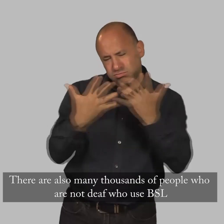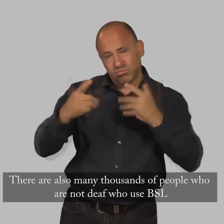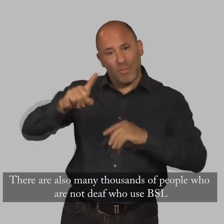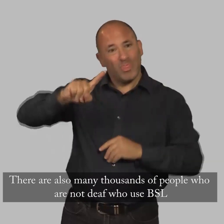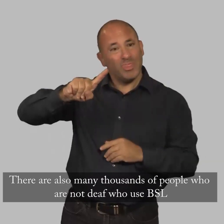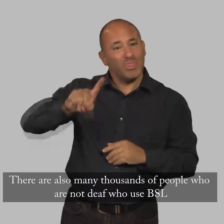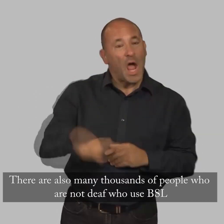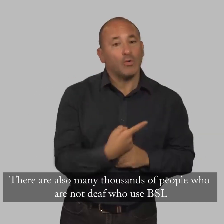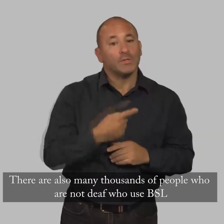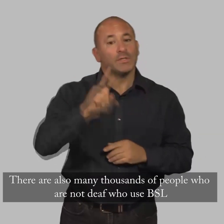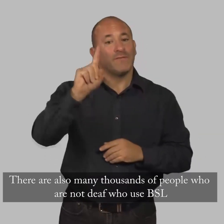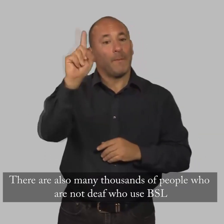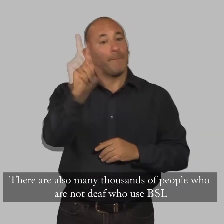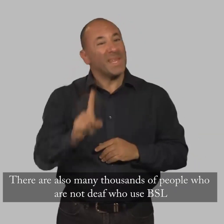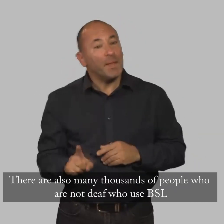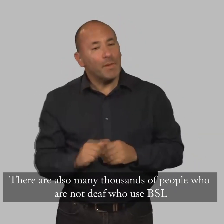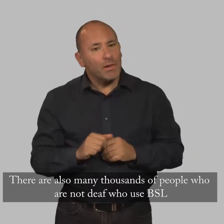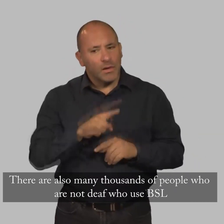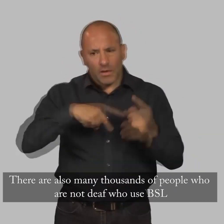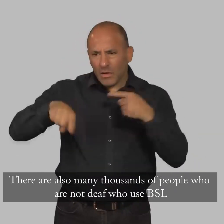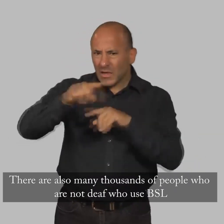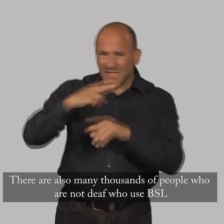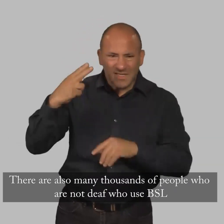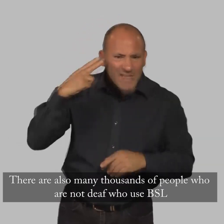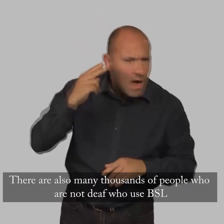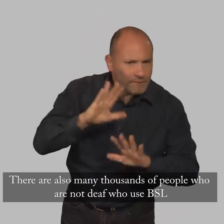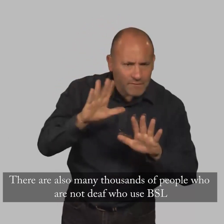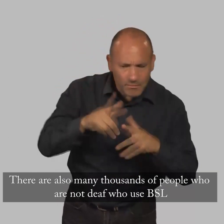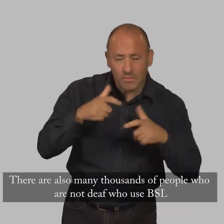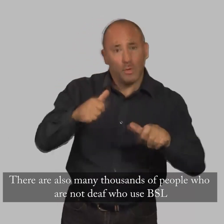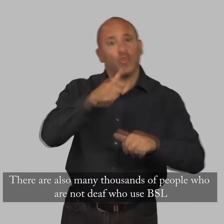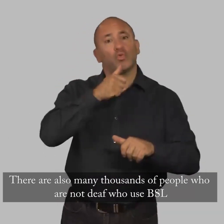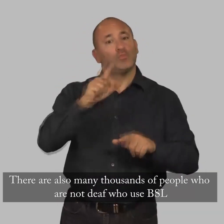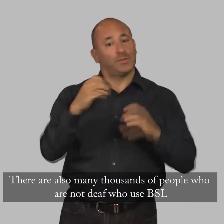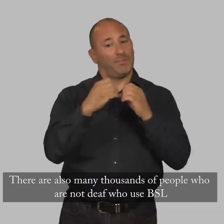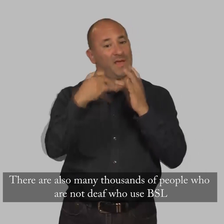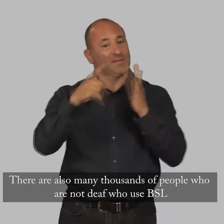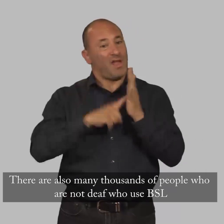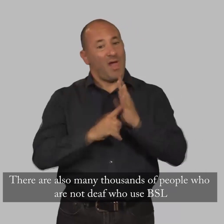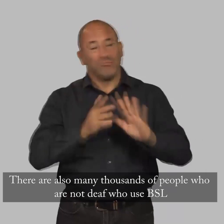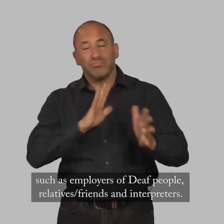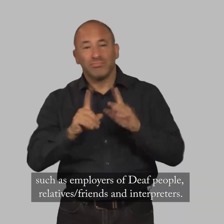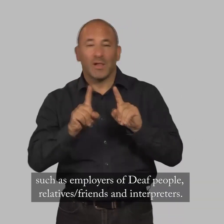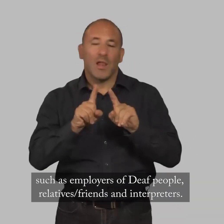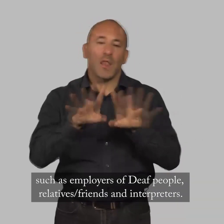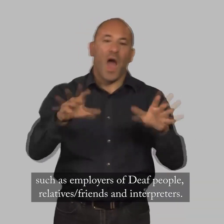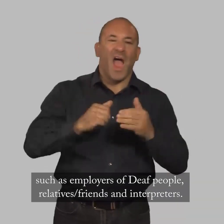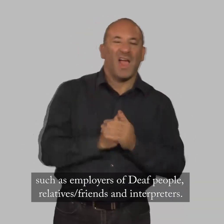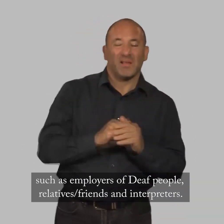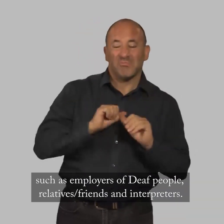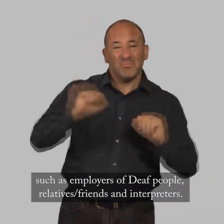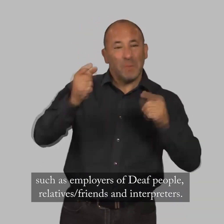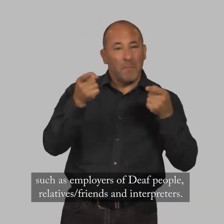There are also many thousands of people who are not deaf who use BSL, such as employers of deaf